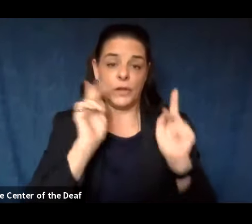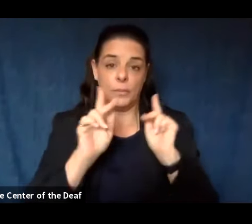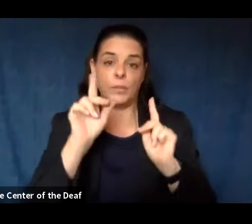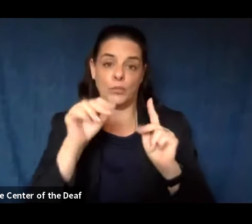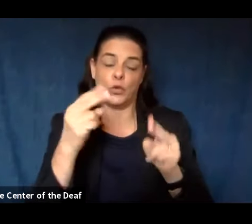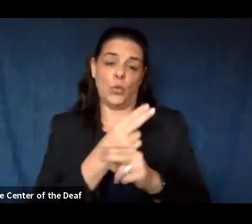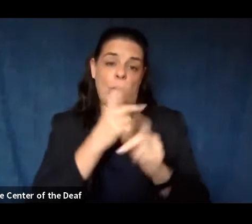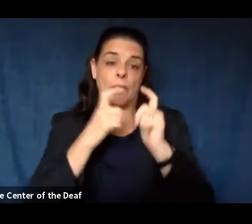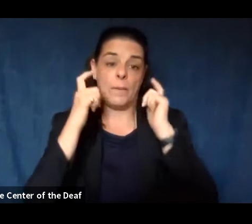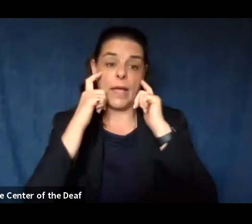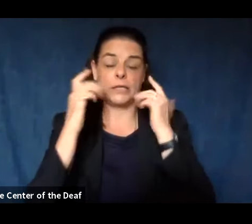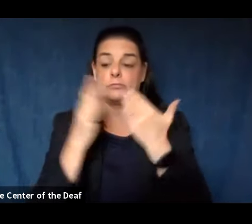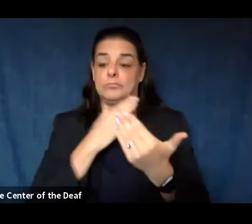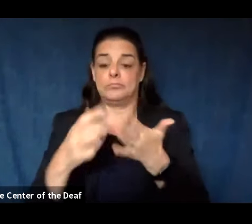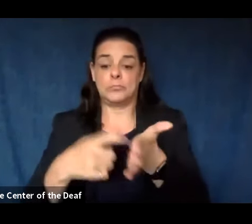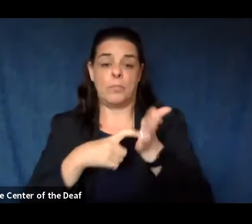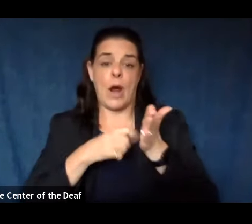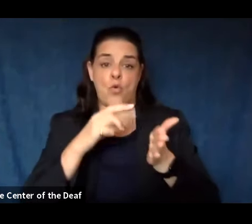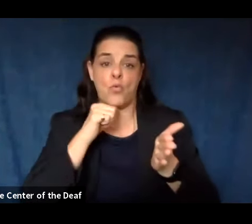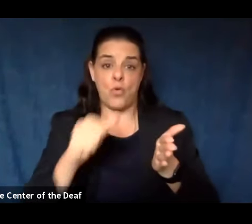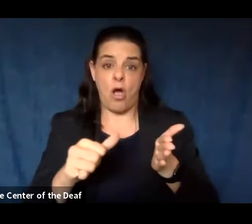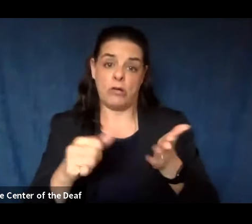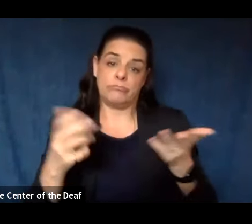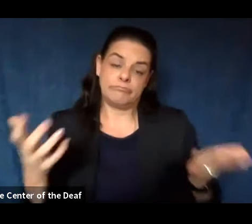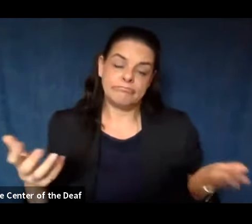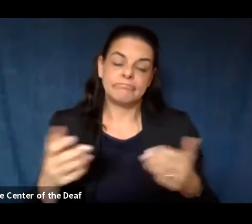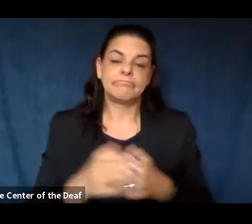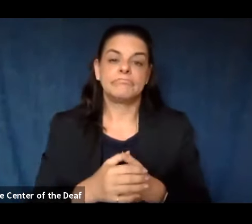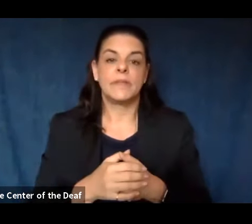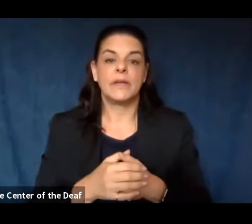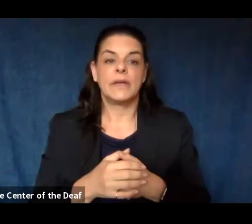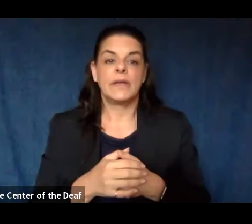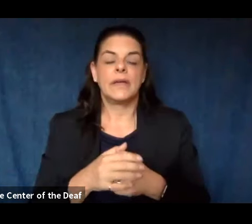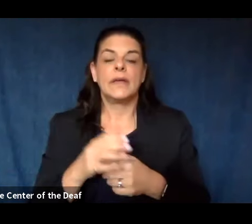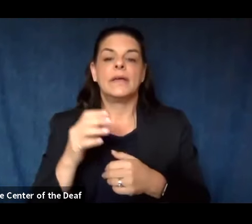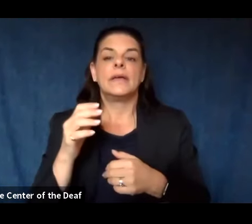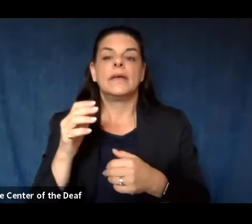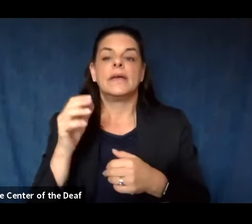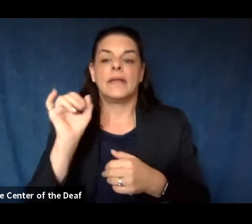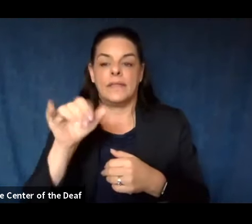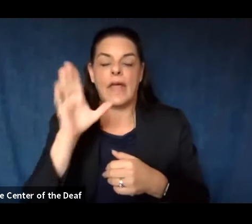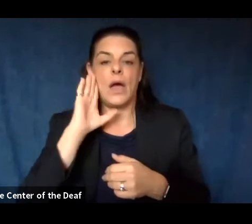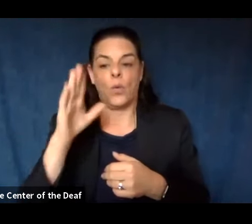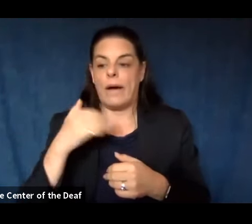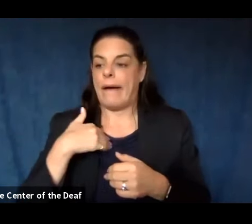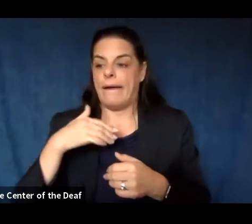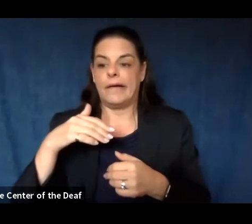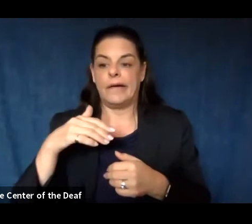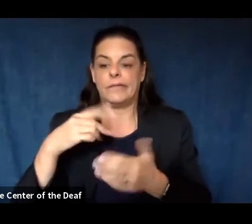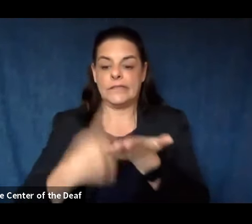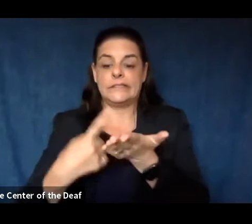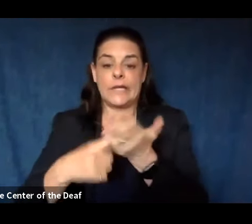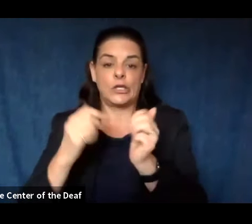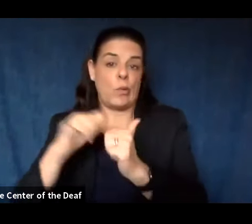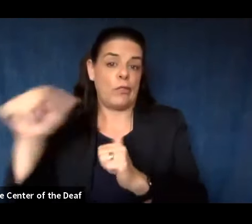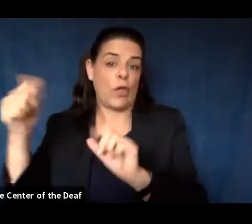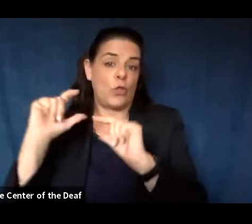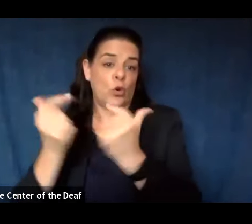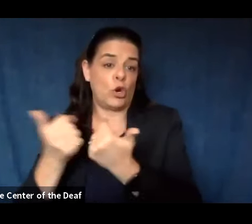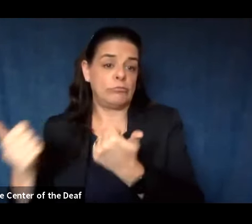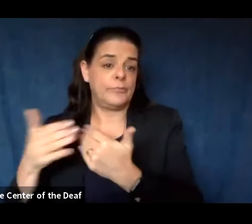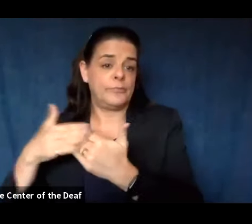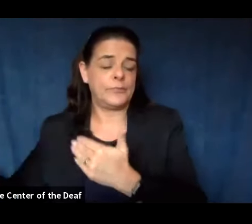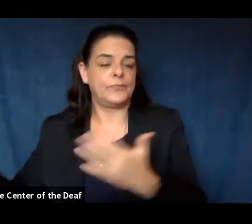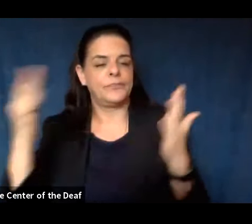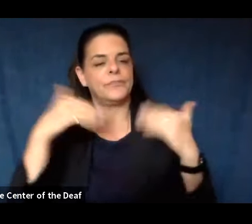wear the mask, whether it's mandated or not. I think there's debate there, and that'll be discussed by other groups moving forward. From Claire